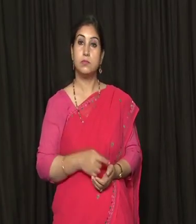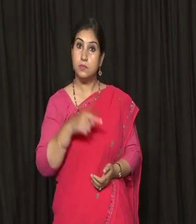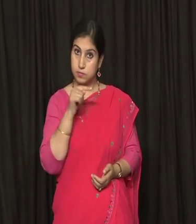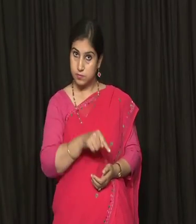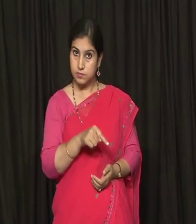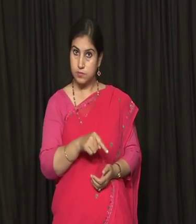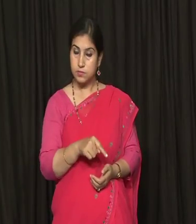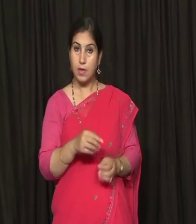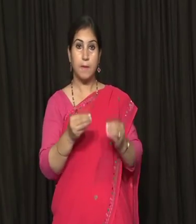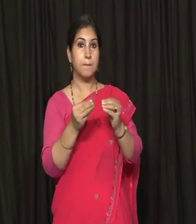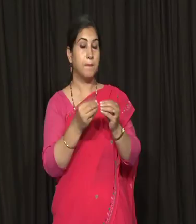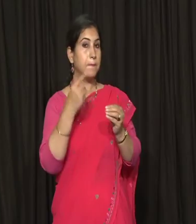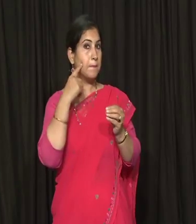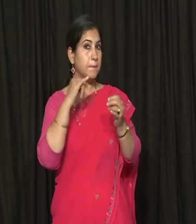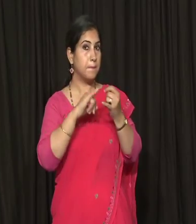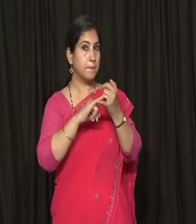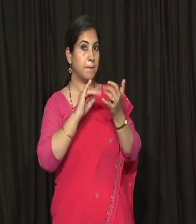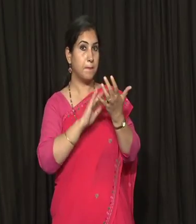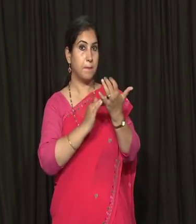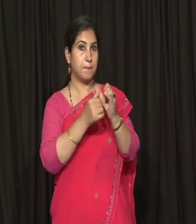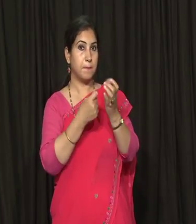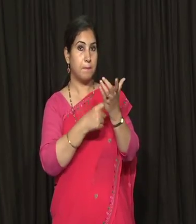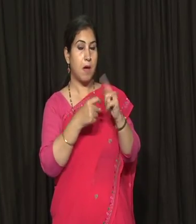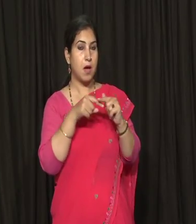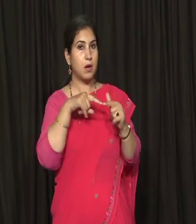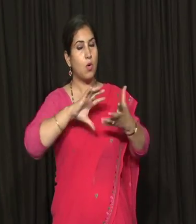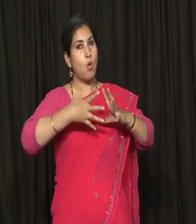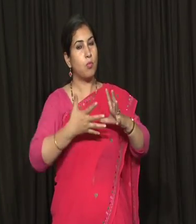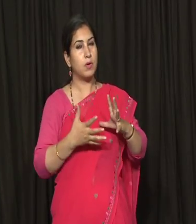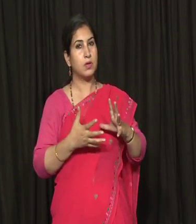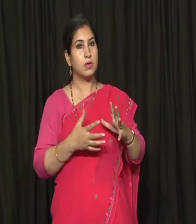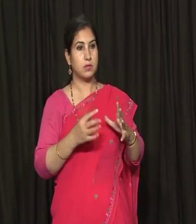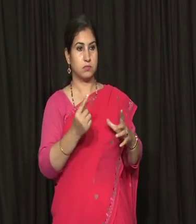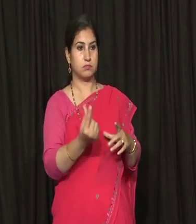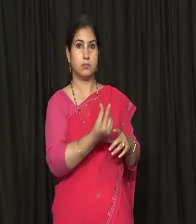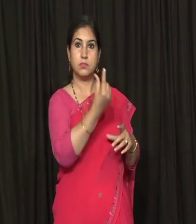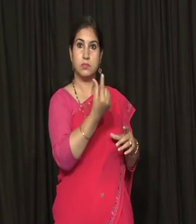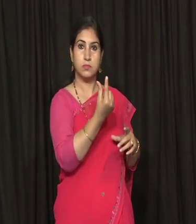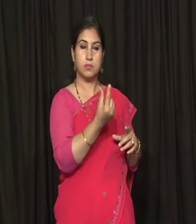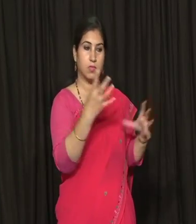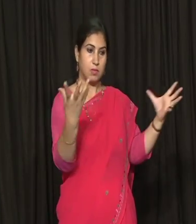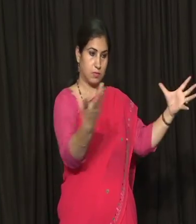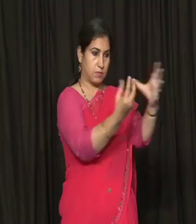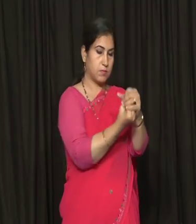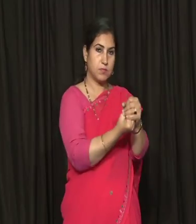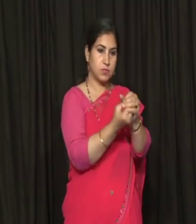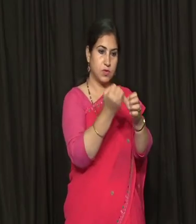Thus, Bismarck was able to unite all the German states under control of